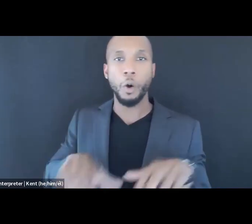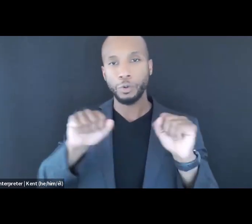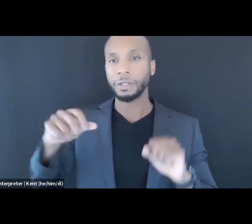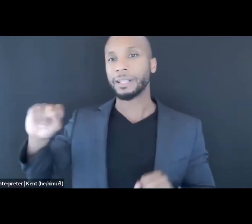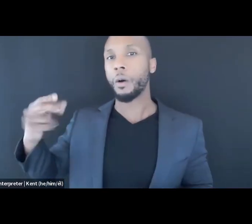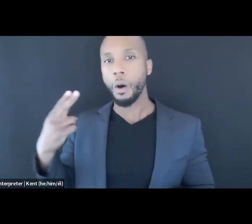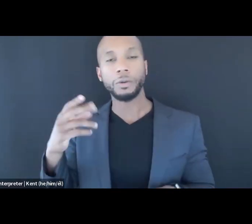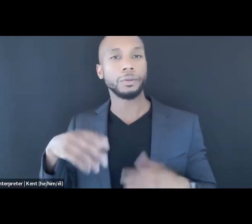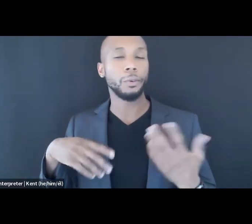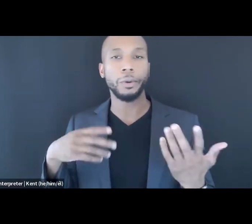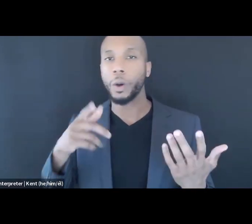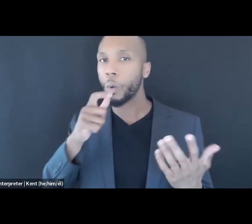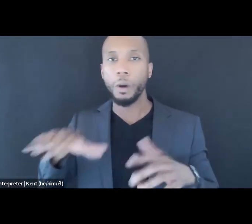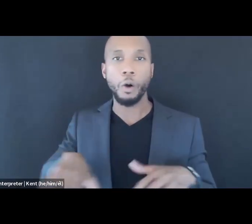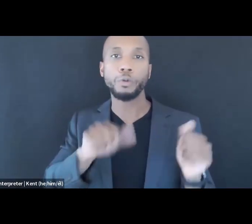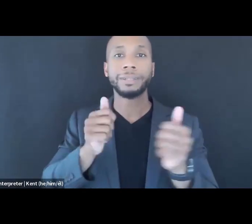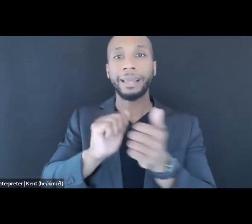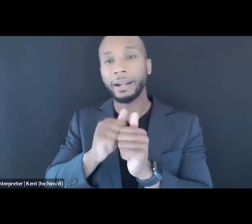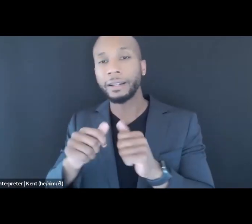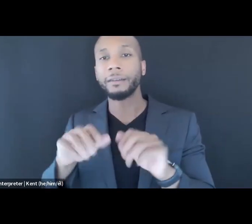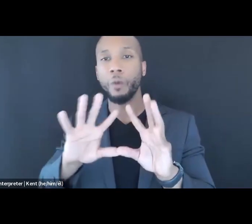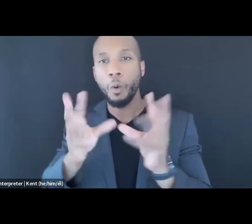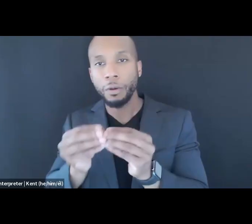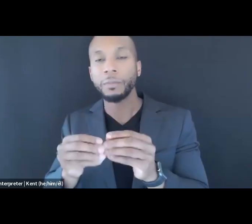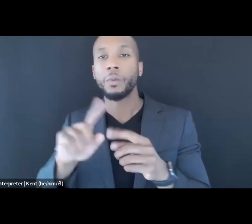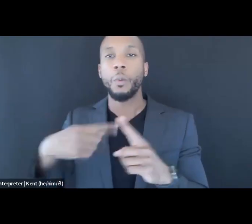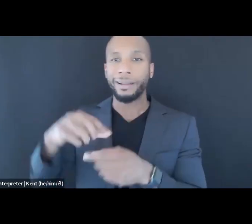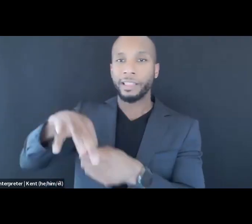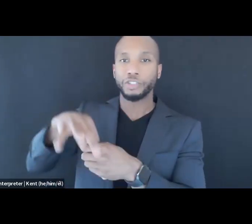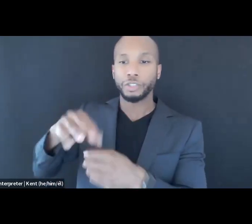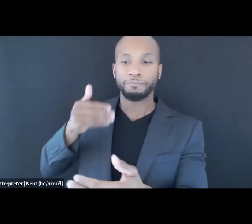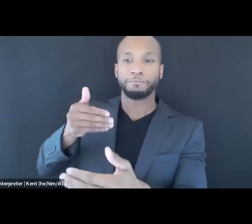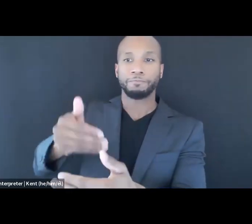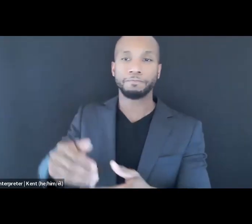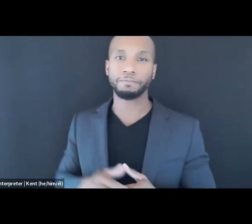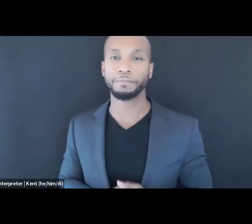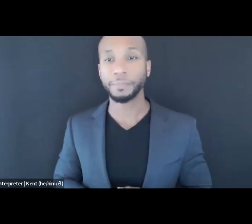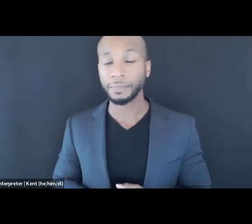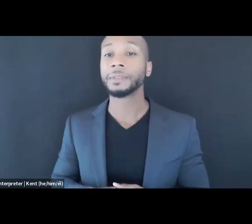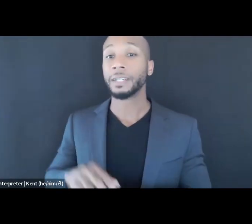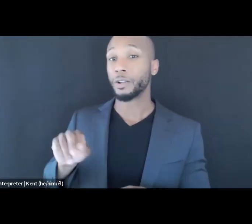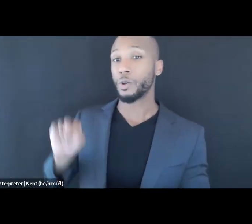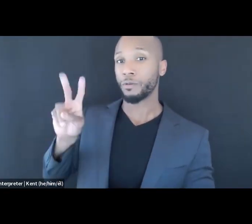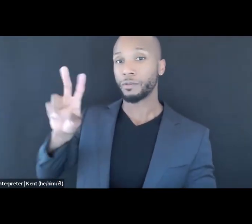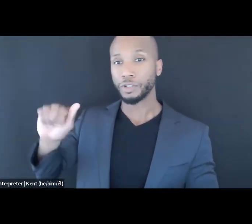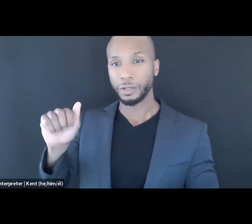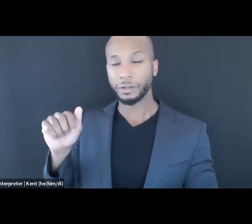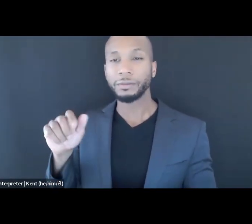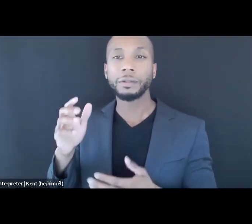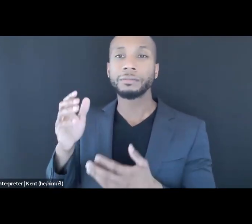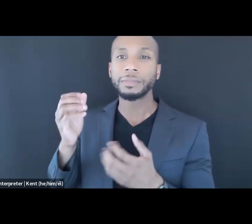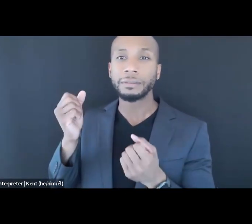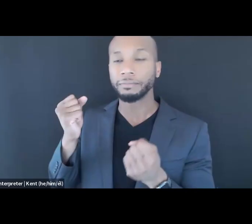who host candidate forums when there are elections coming up. In Northern Virginia, there are